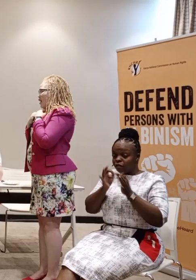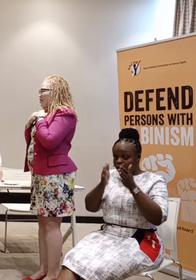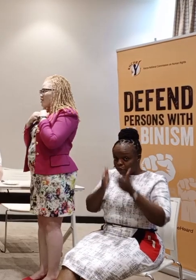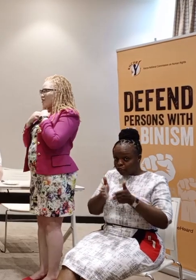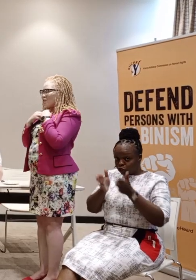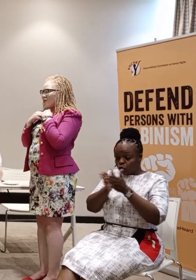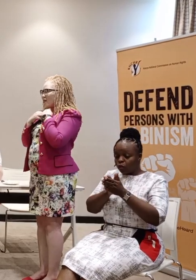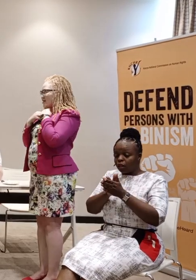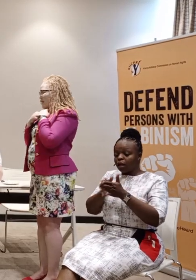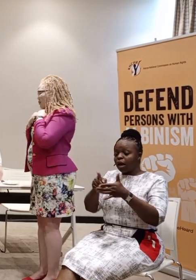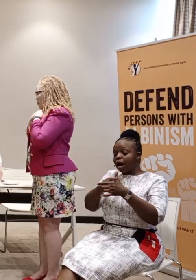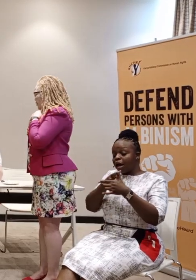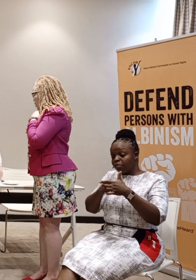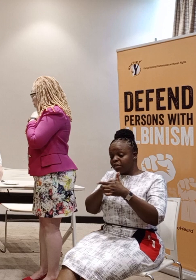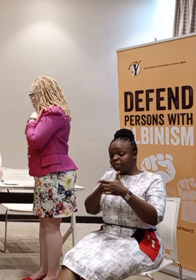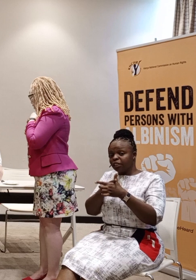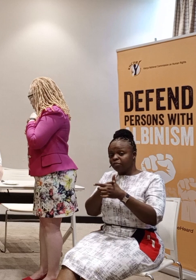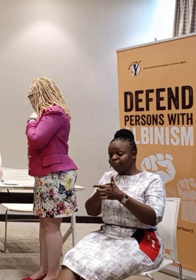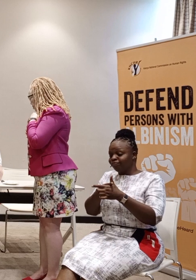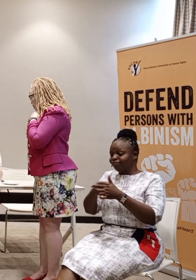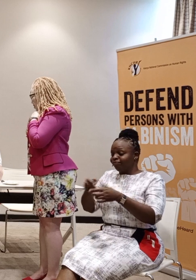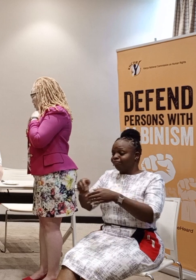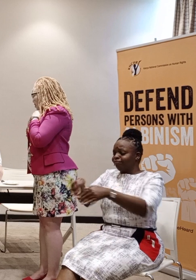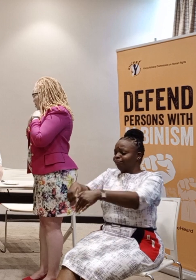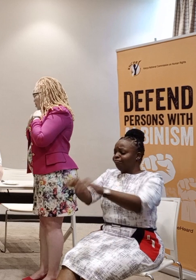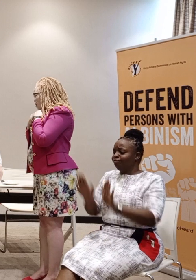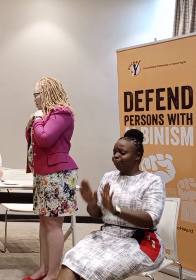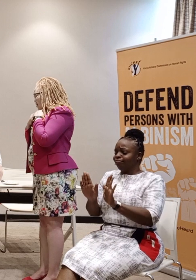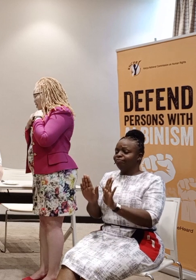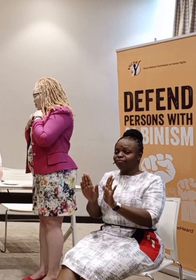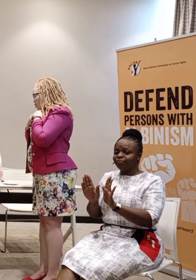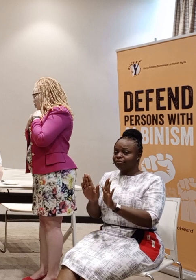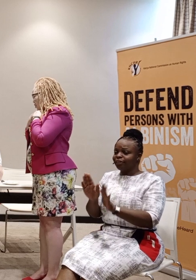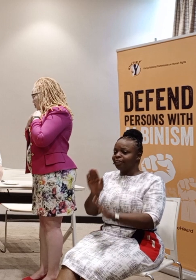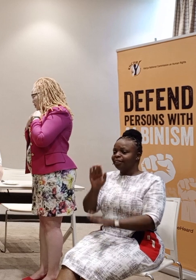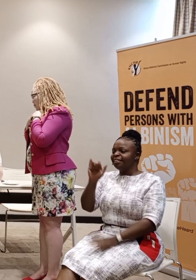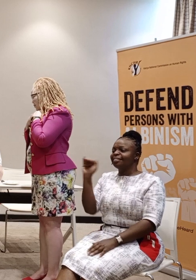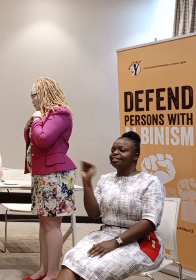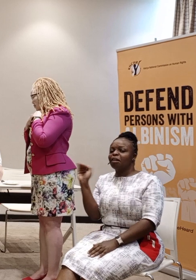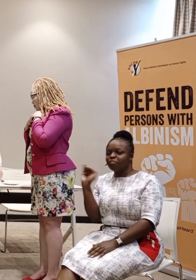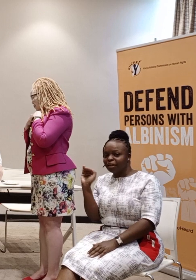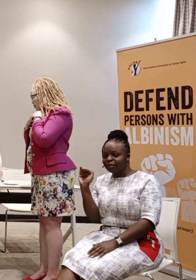albinism amezikuliwa Zambia, Mr. Mwaoza, what does that make you feel?